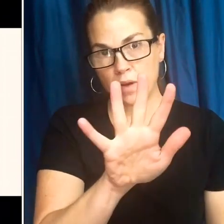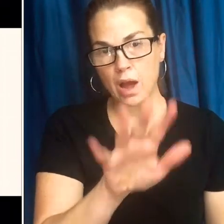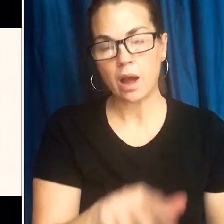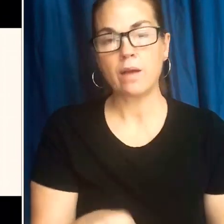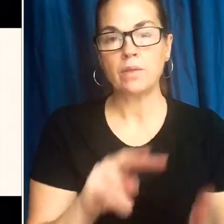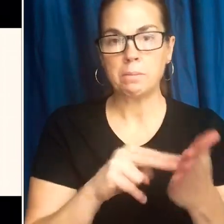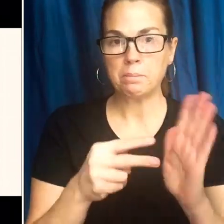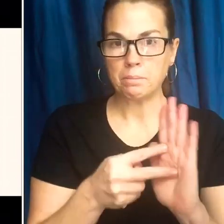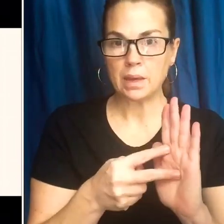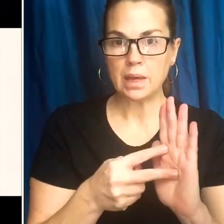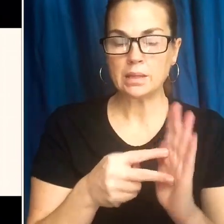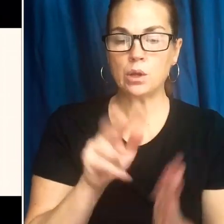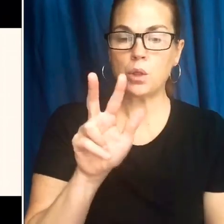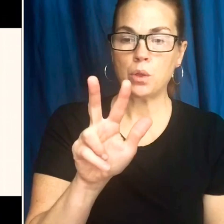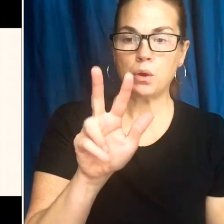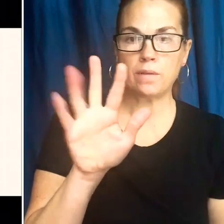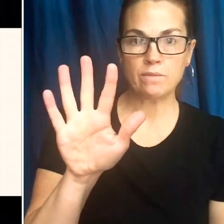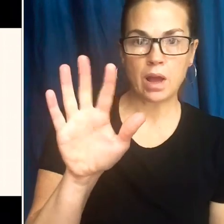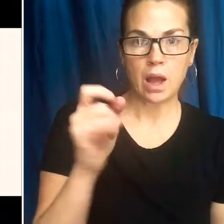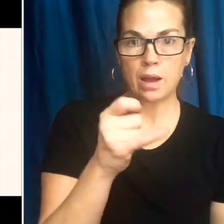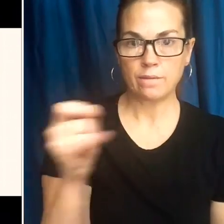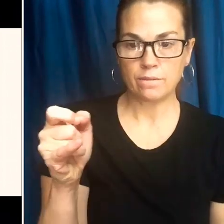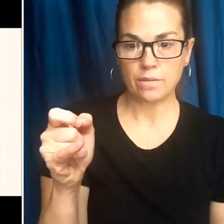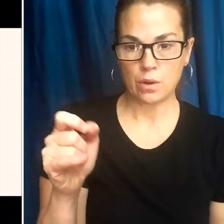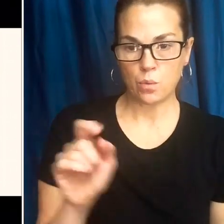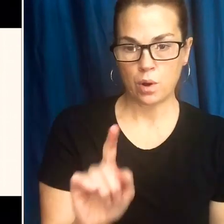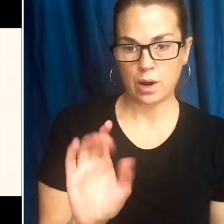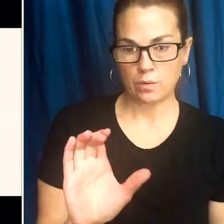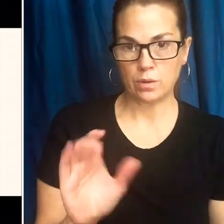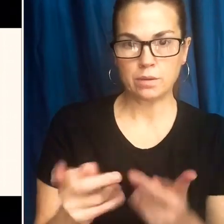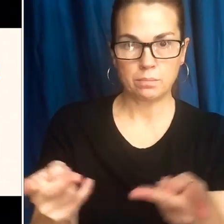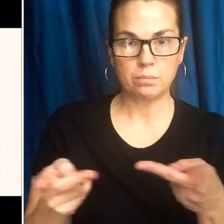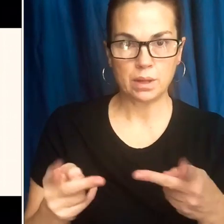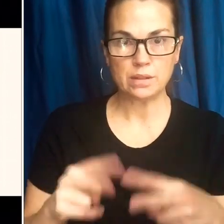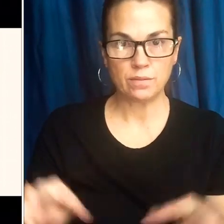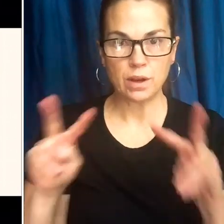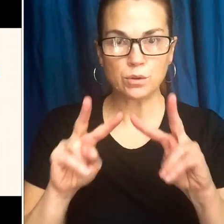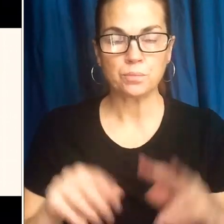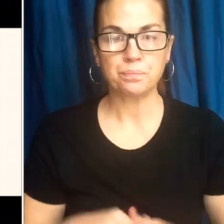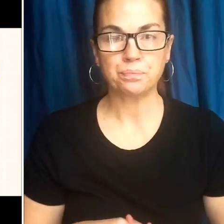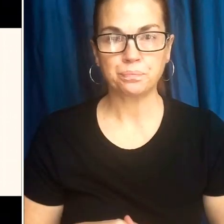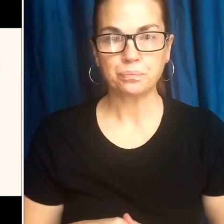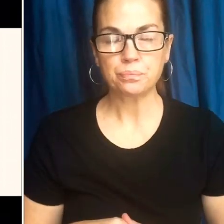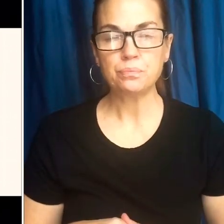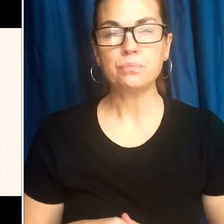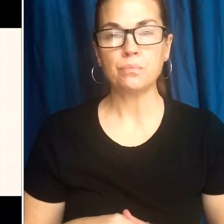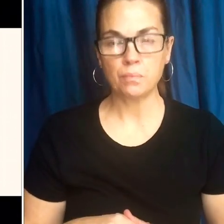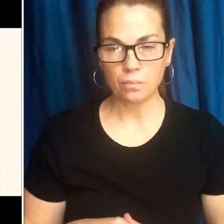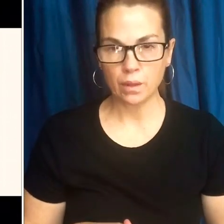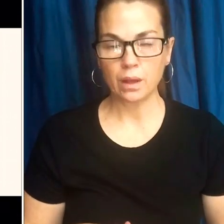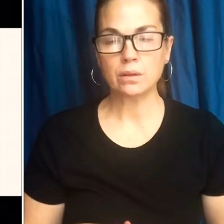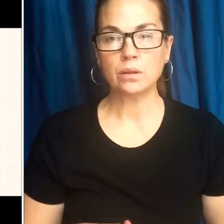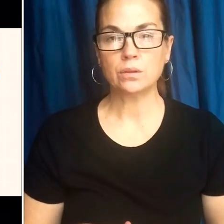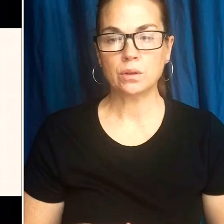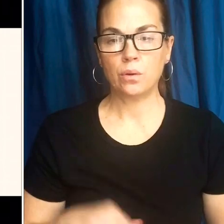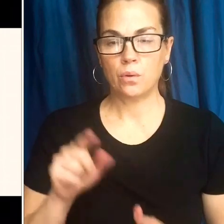compare these two fractions, it would help if I made 1/4 share a common denominator with